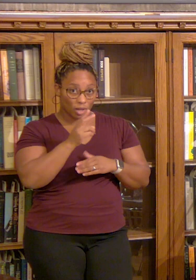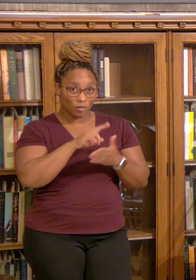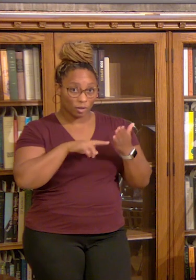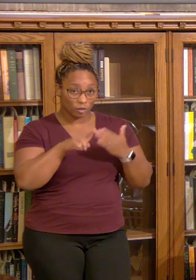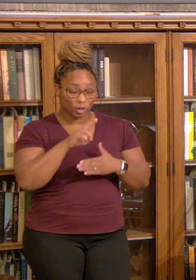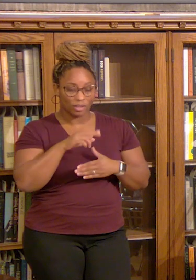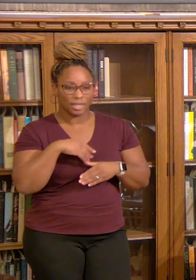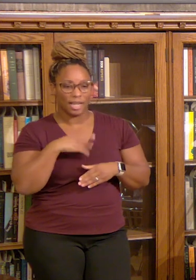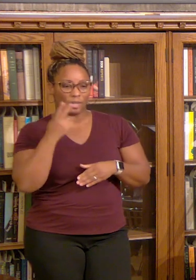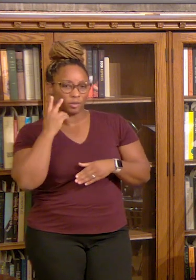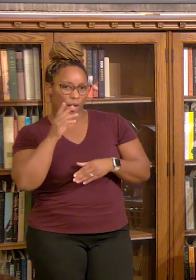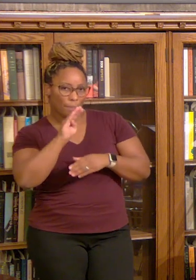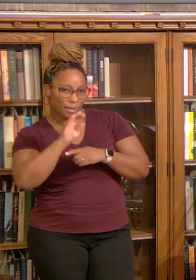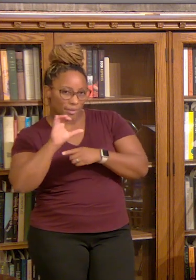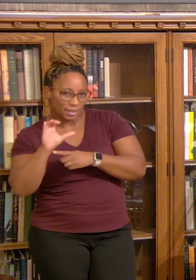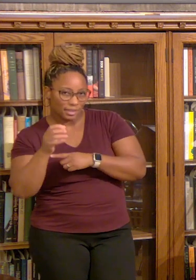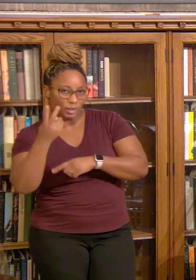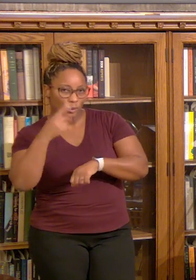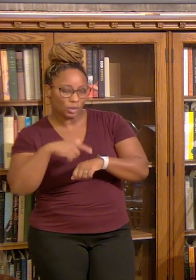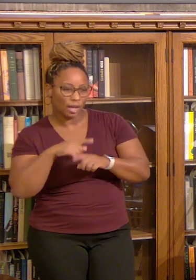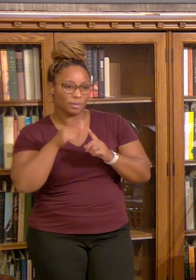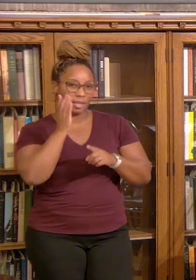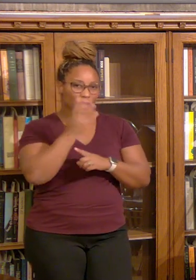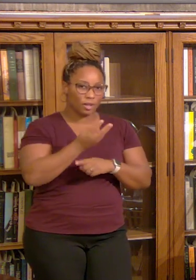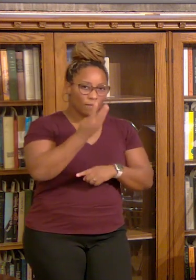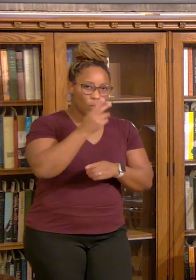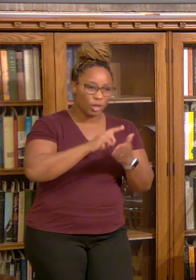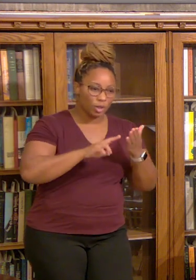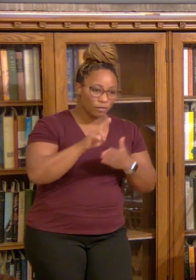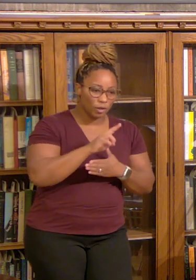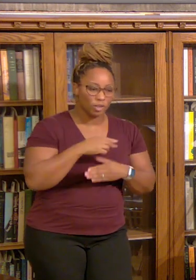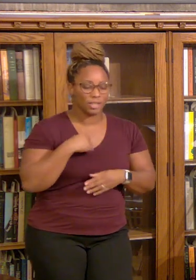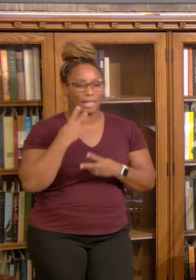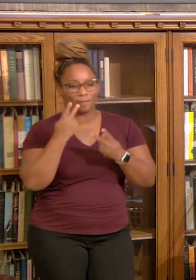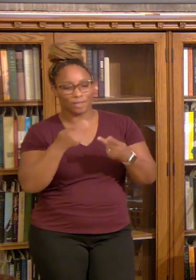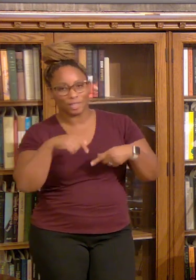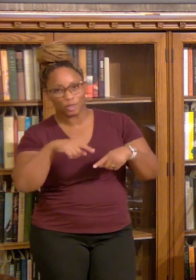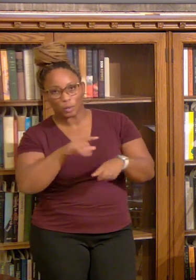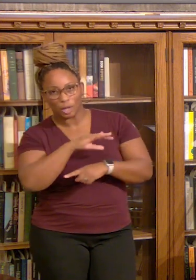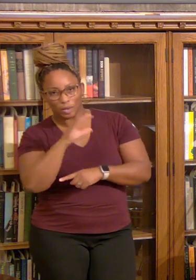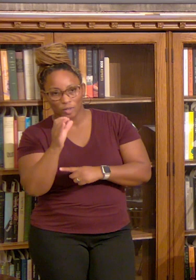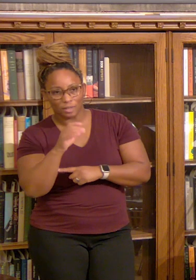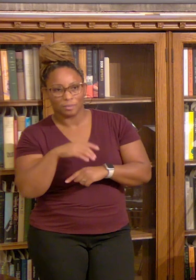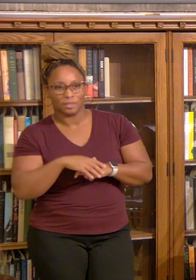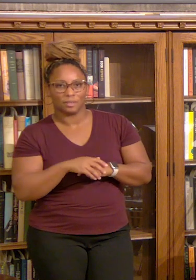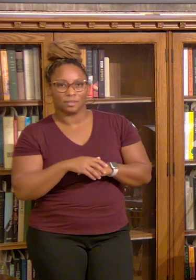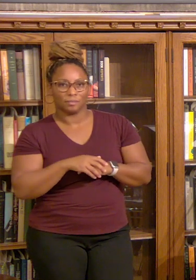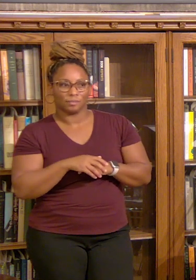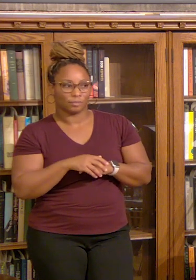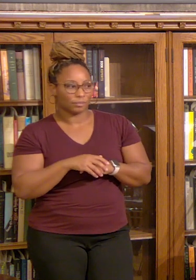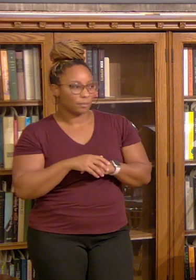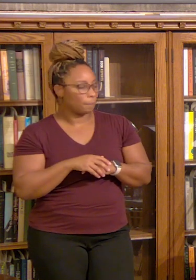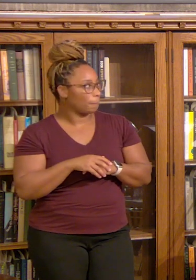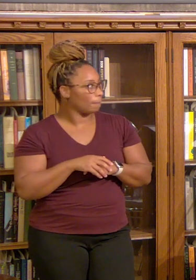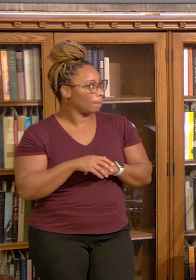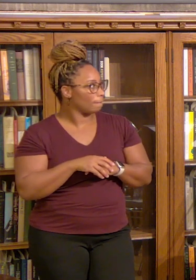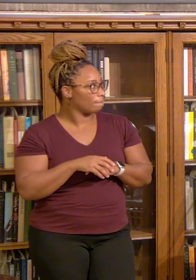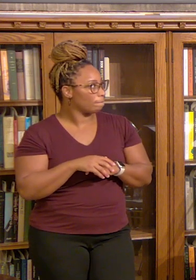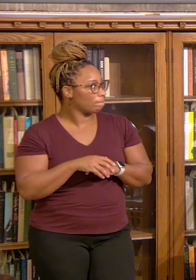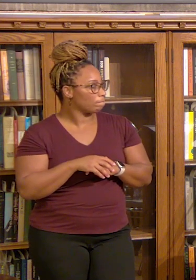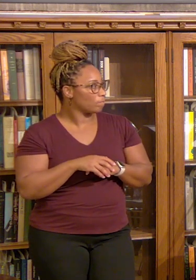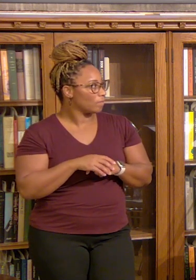twice on the BBC lectured at four German universities visited Morocco for Christmas and met tanzania's president Jules